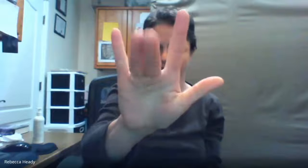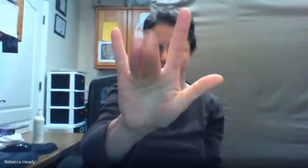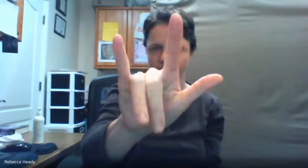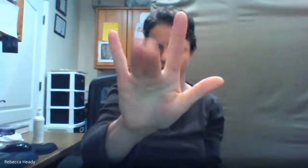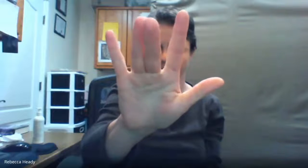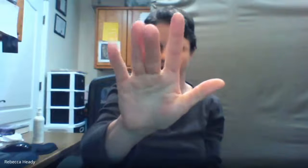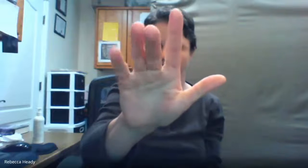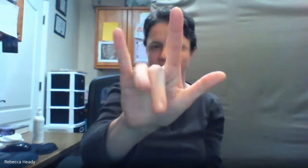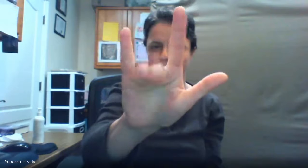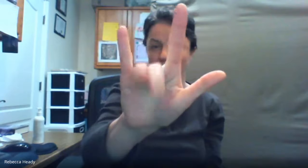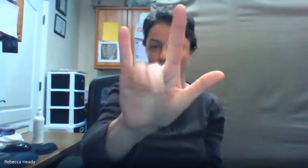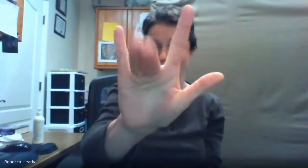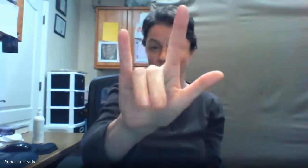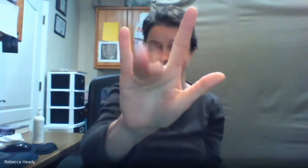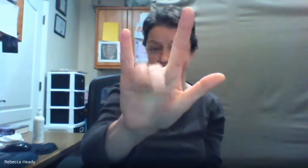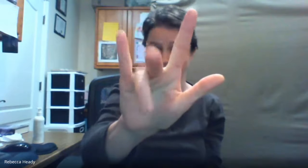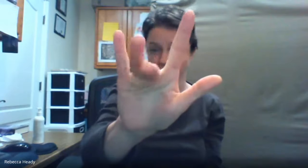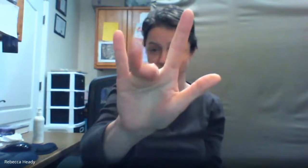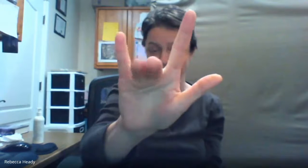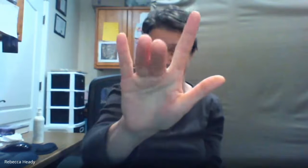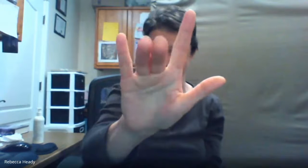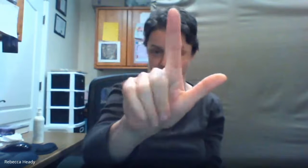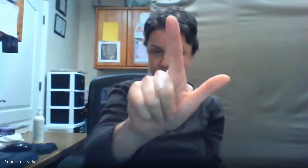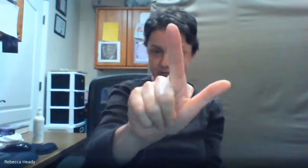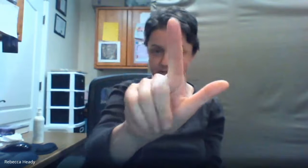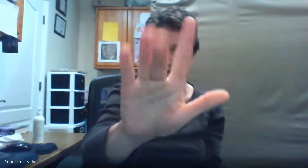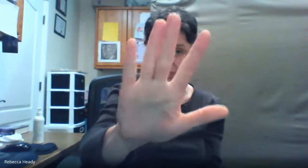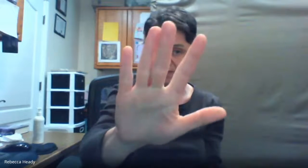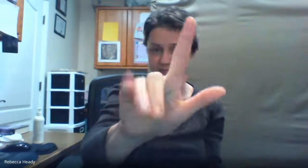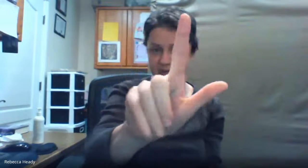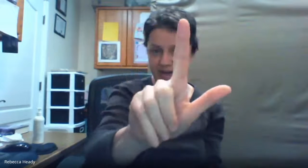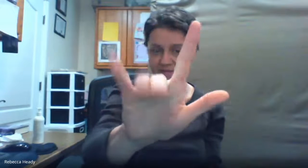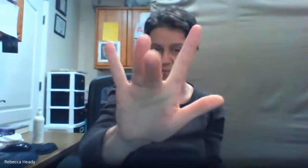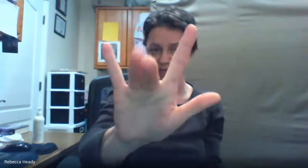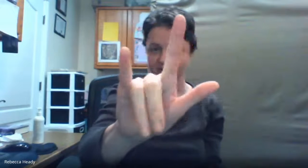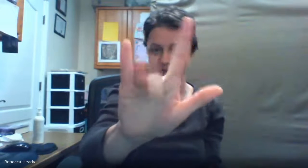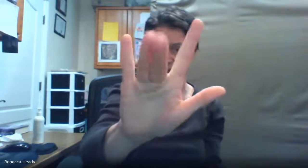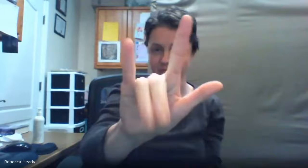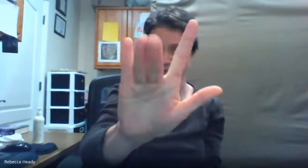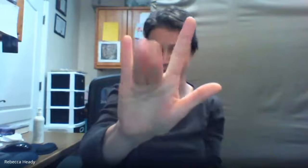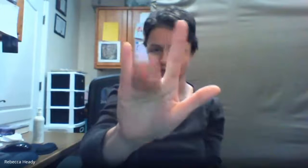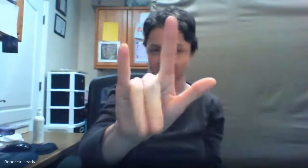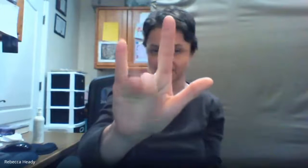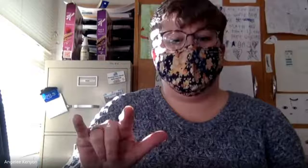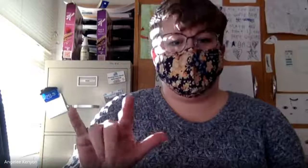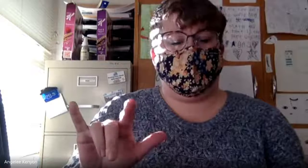25. You can either wave these middle fingers, like, because it's like saying 25, but then it kind of turns into 25.